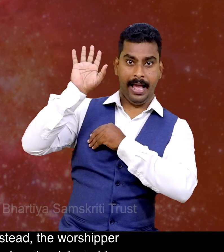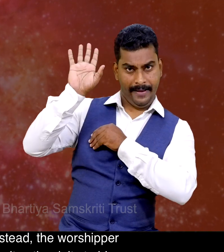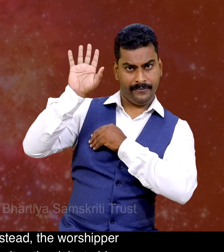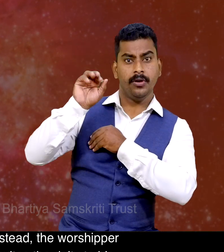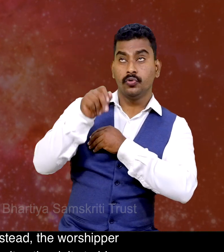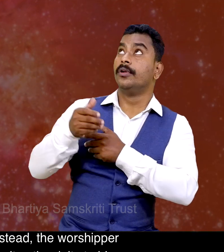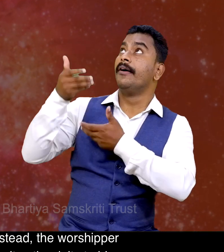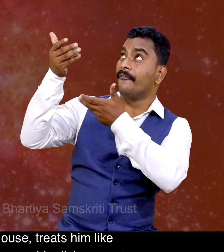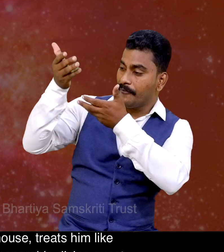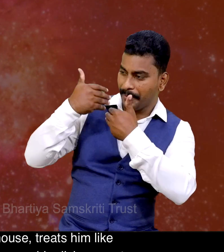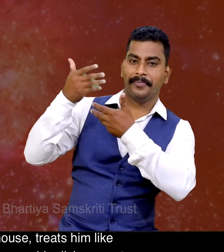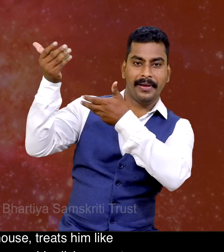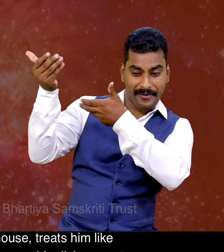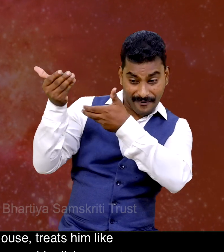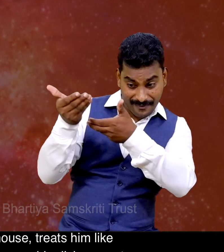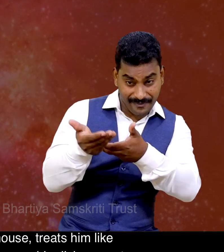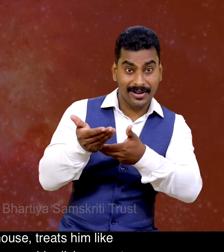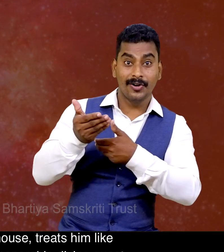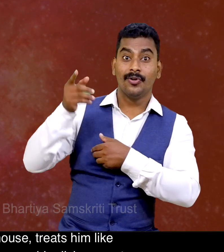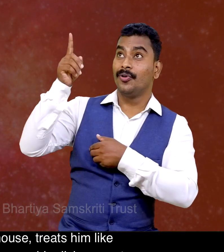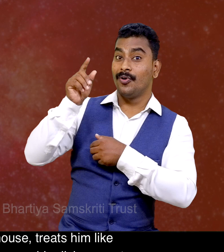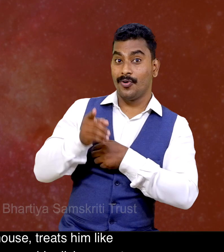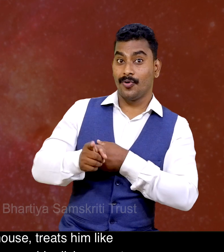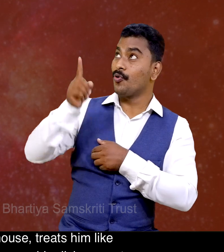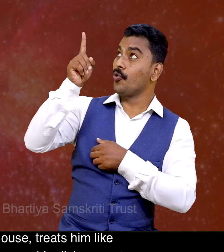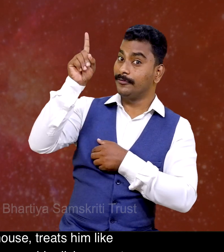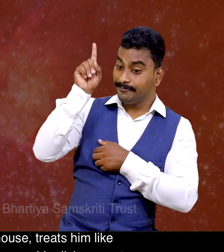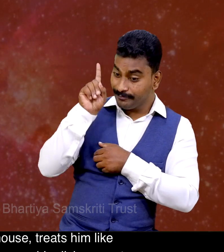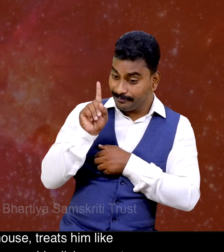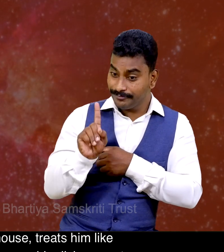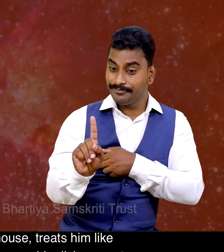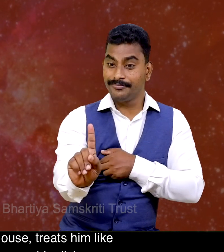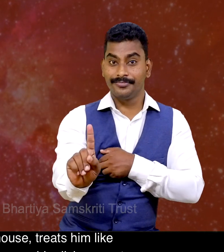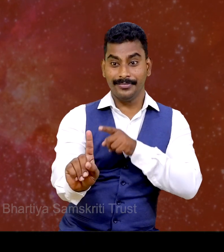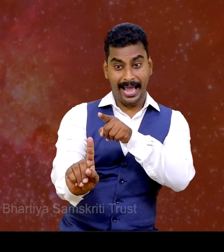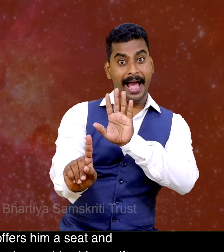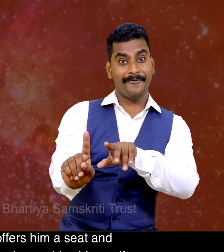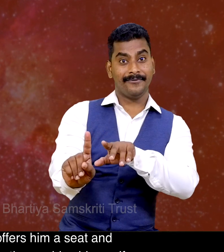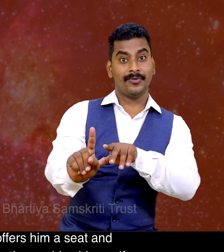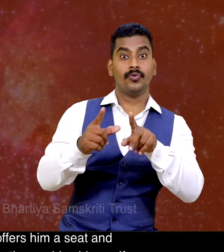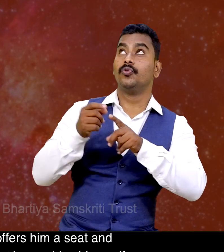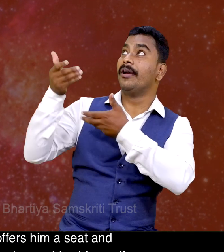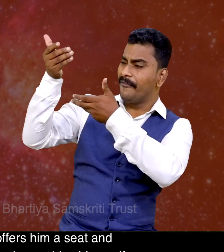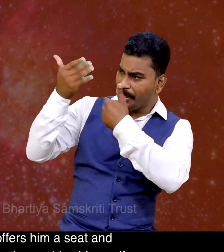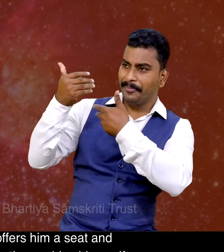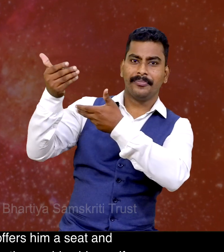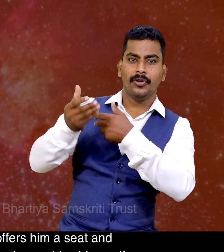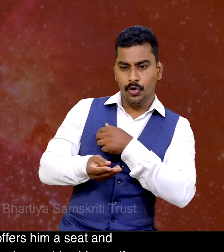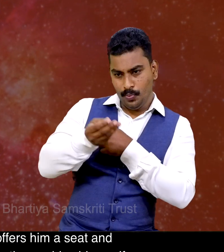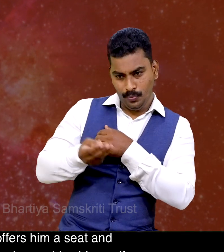the deity to his house, treats him like a honorable divine guest, offers him a seat,